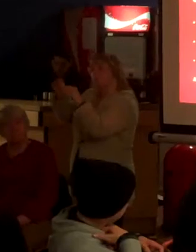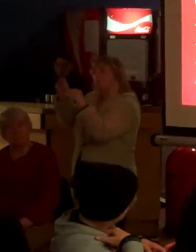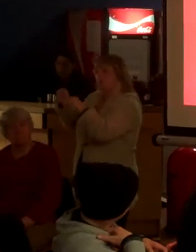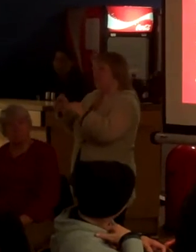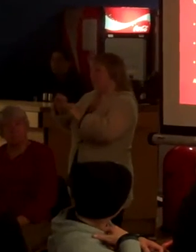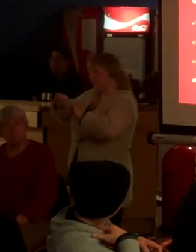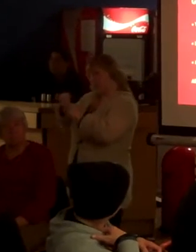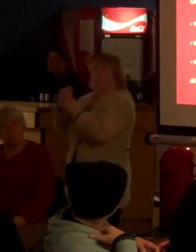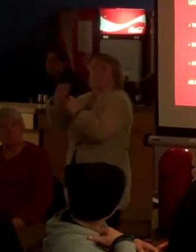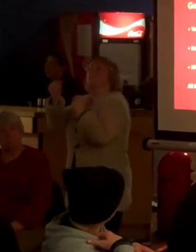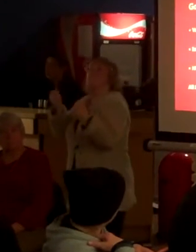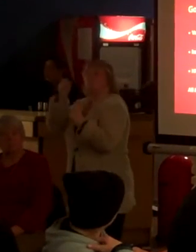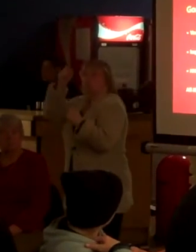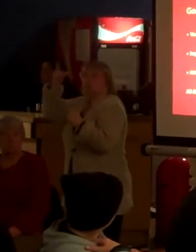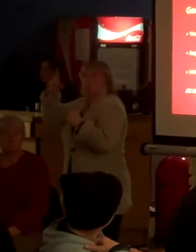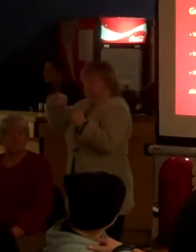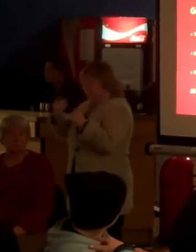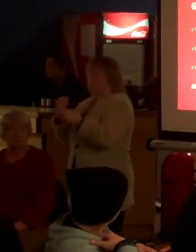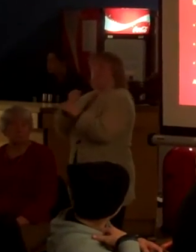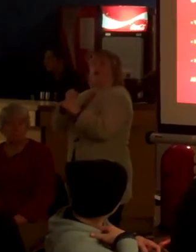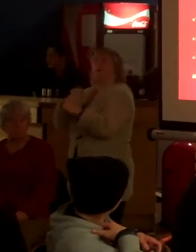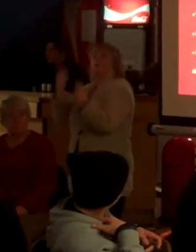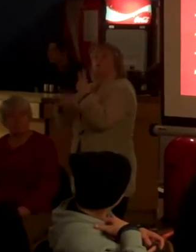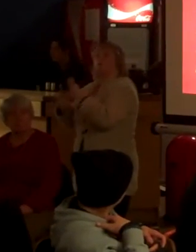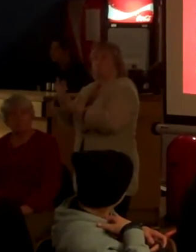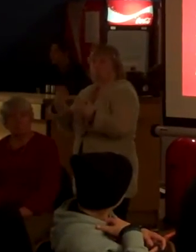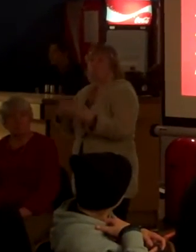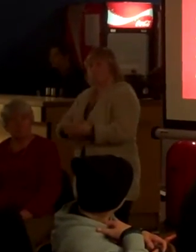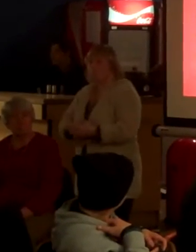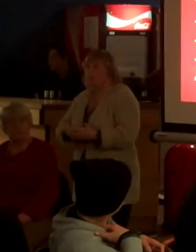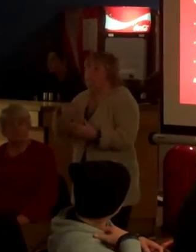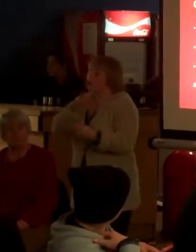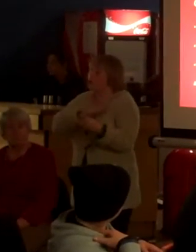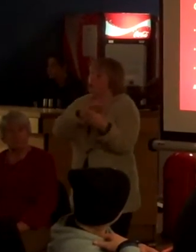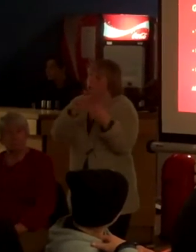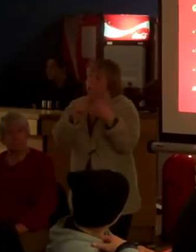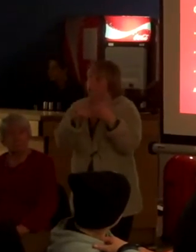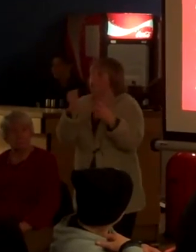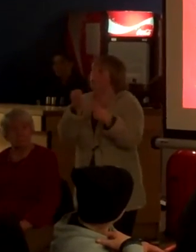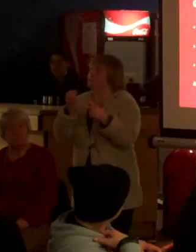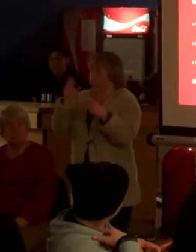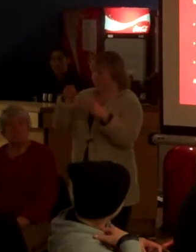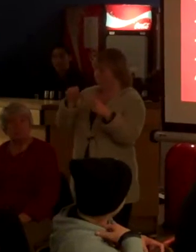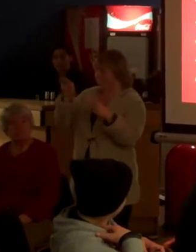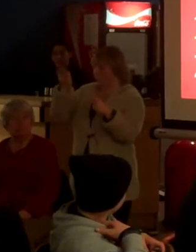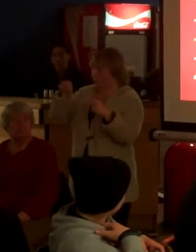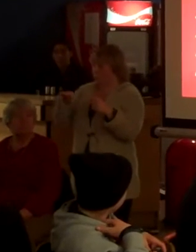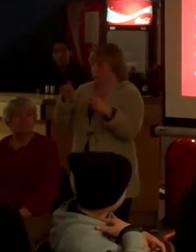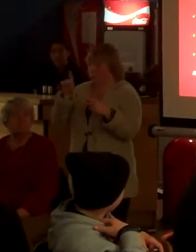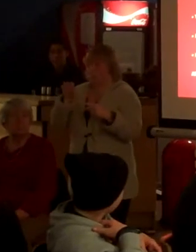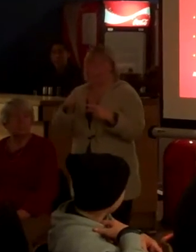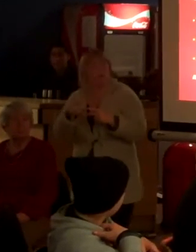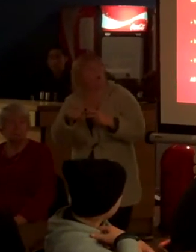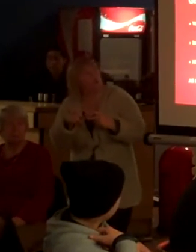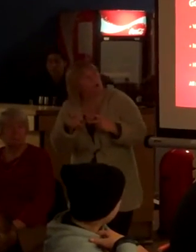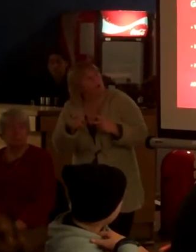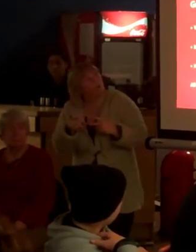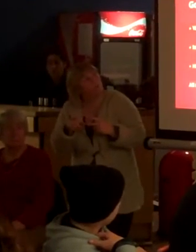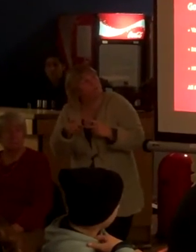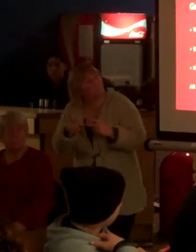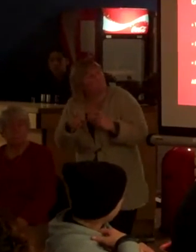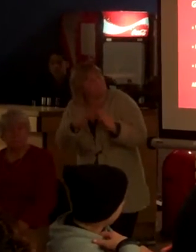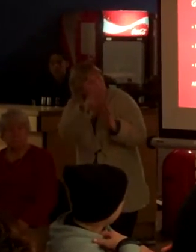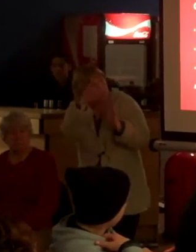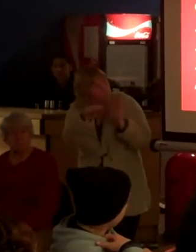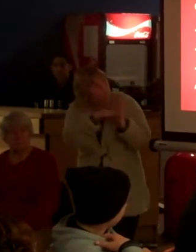that we can go out and have employment. But also, through Matendo, we thought of having